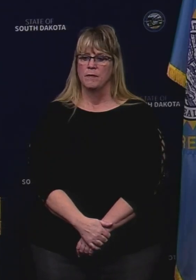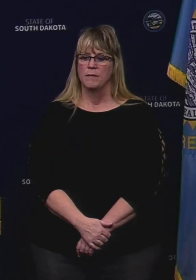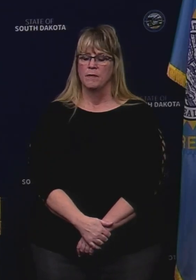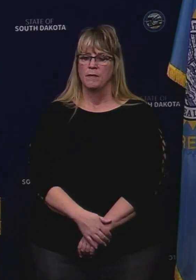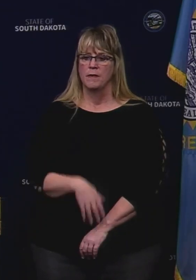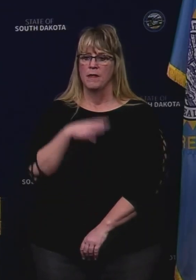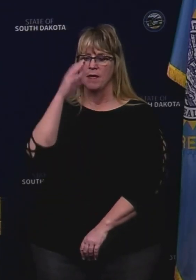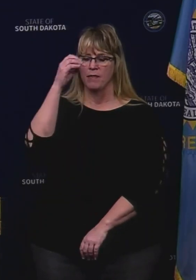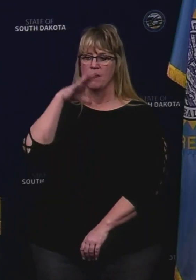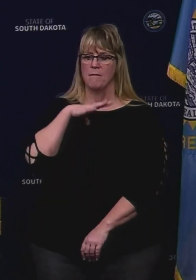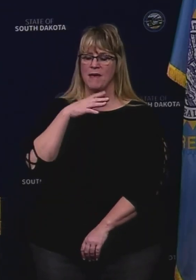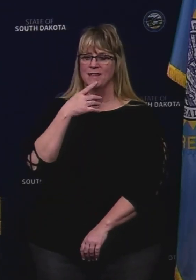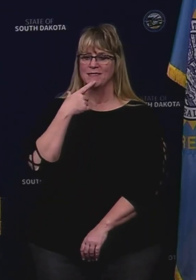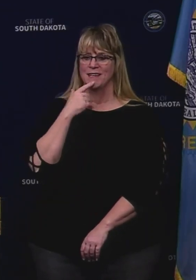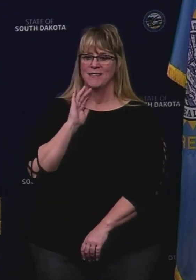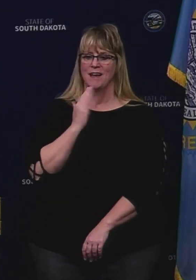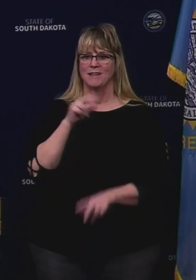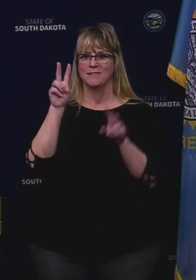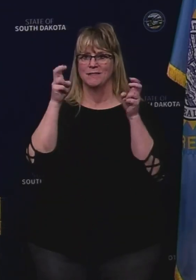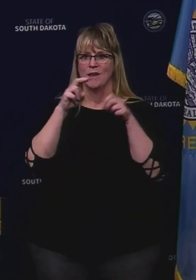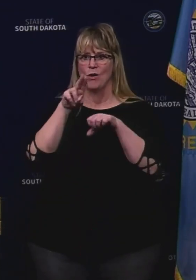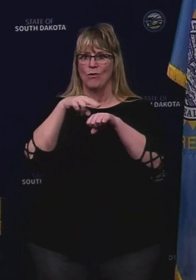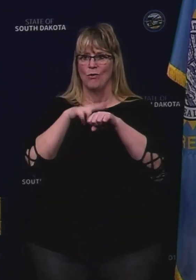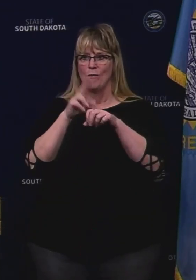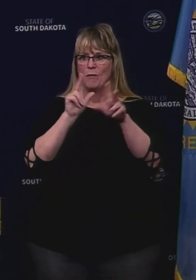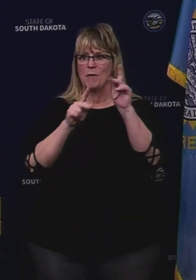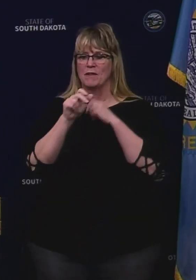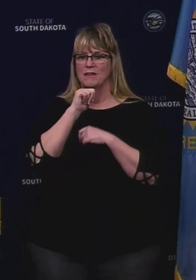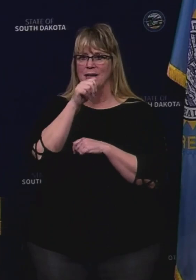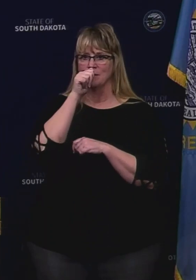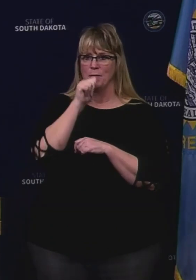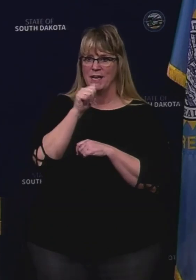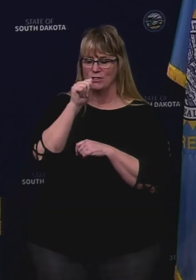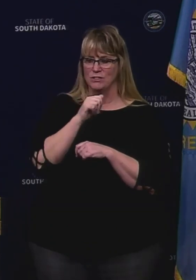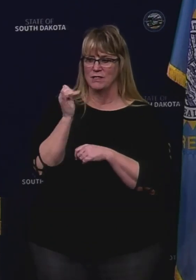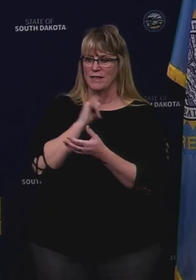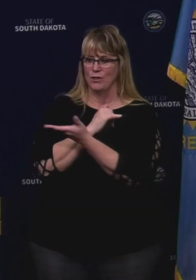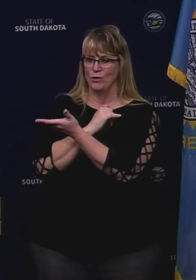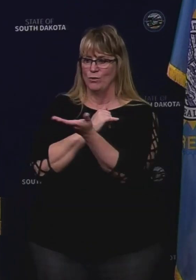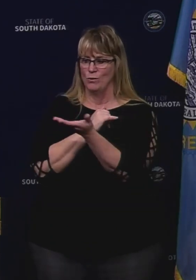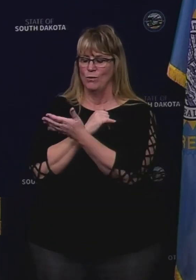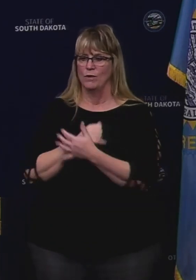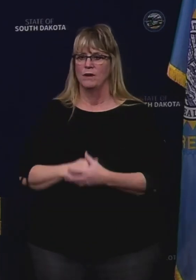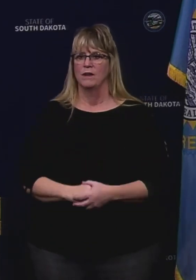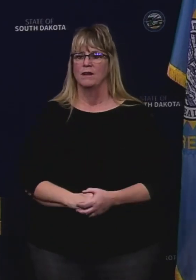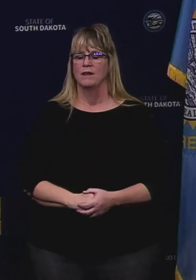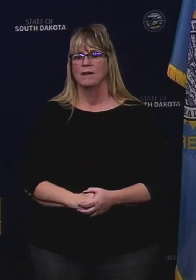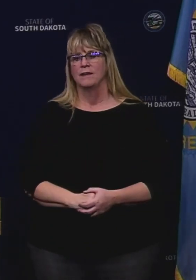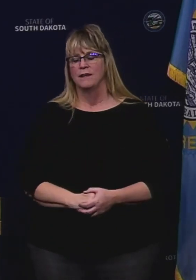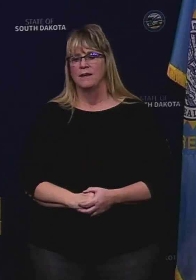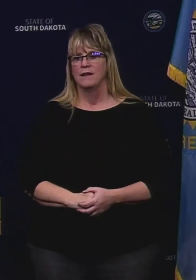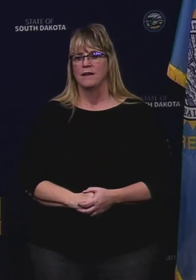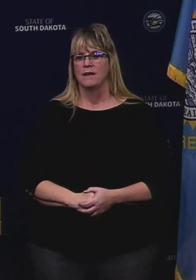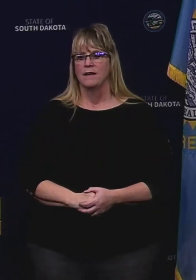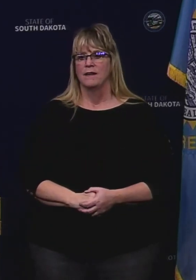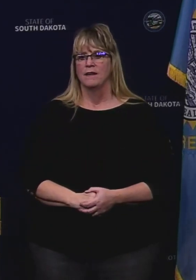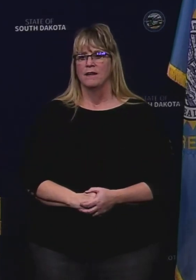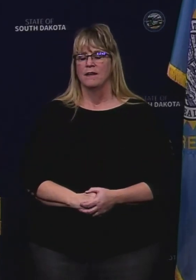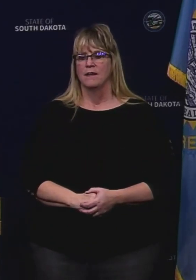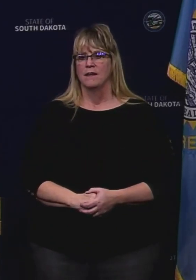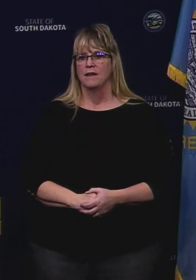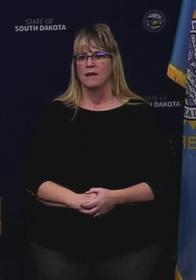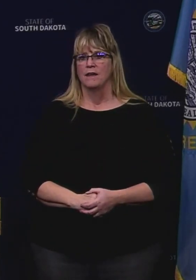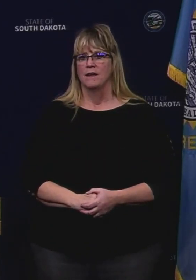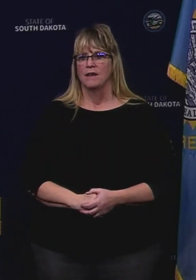patient as you guys. Do you have a fence, like we like fence